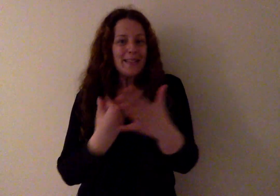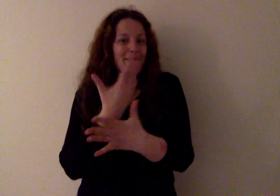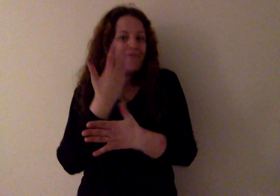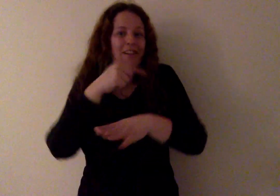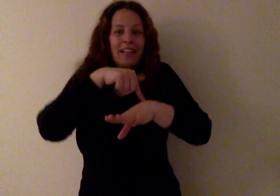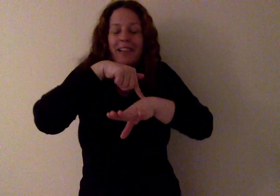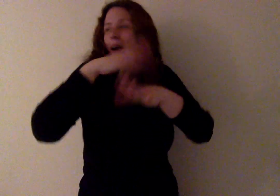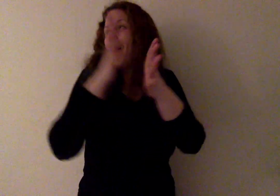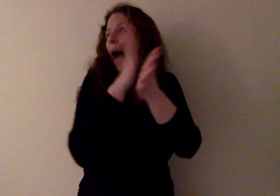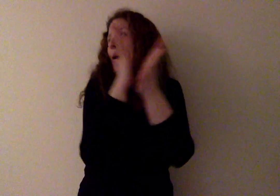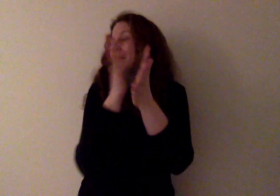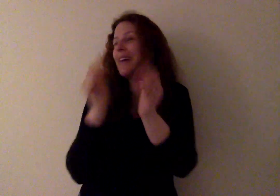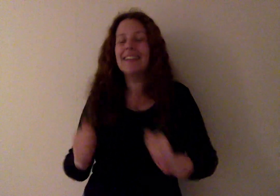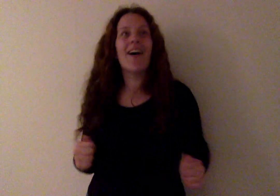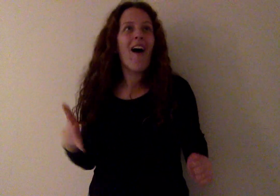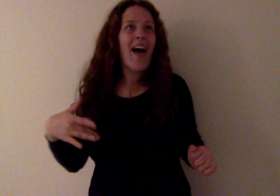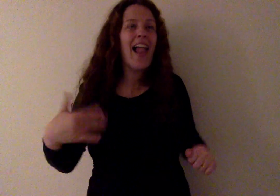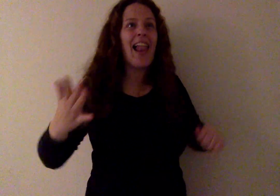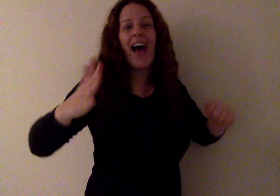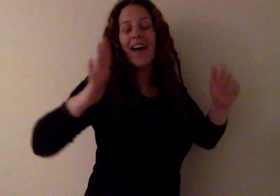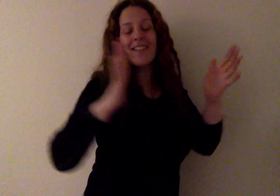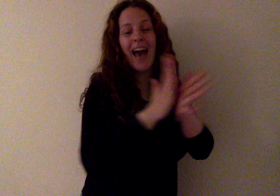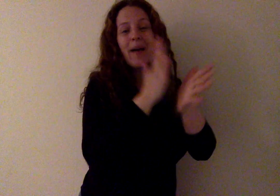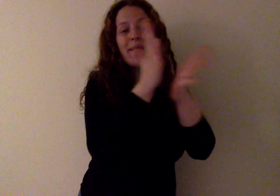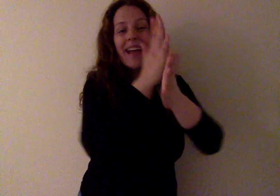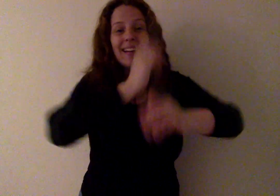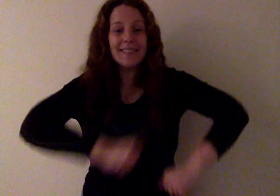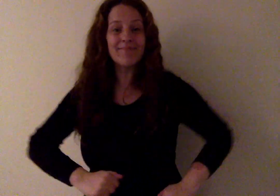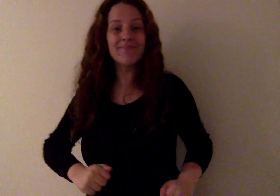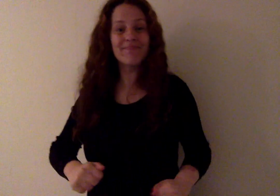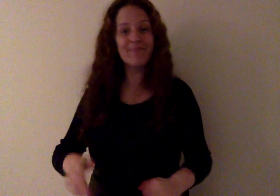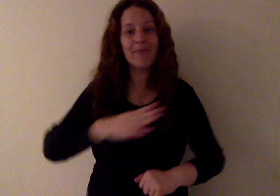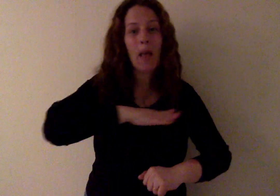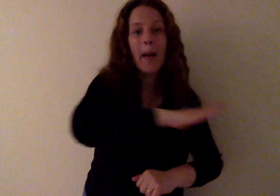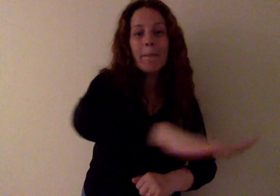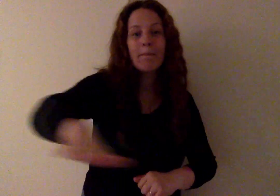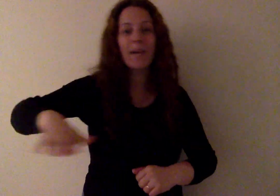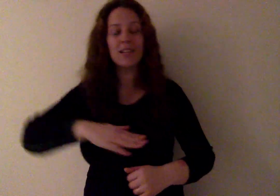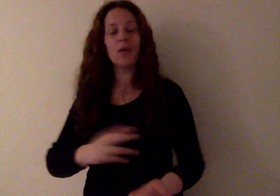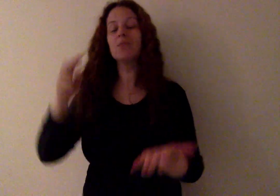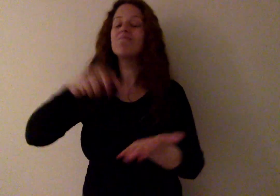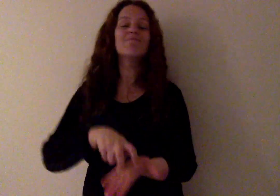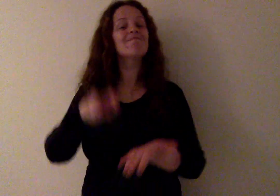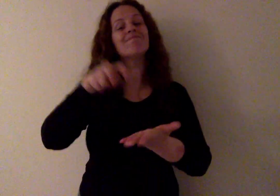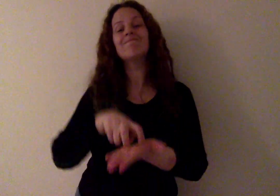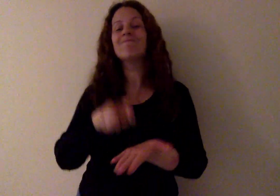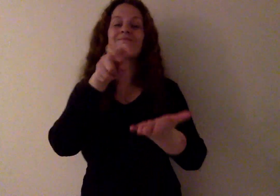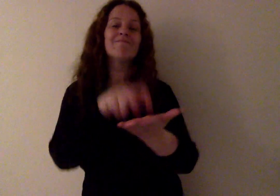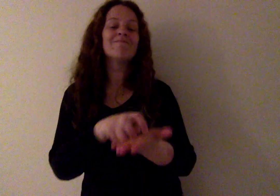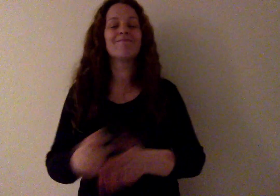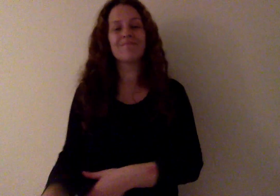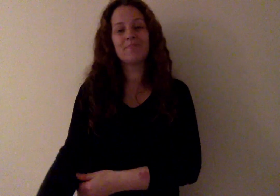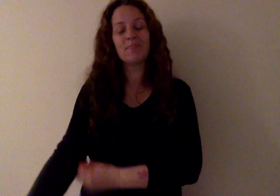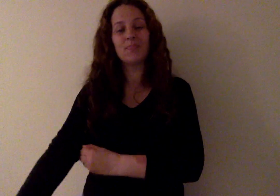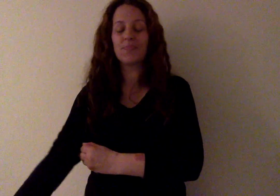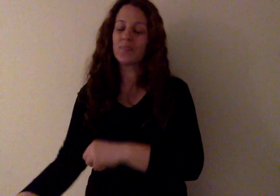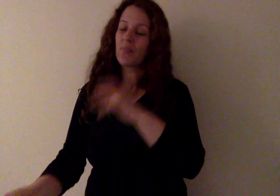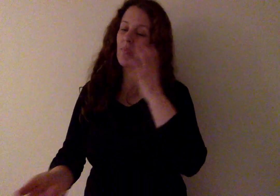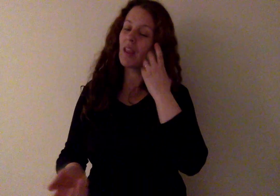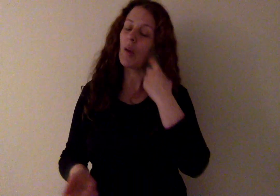cleaning, he pursued his way across the meadow, till he reached the hedge on the further